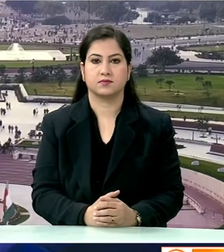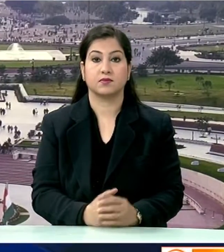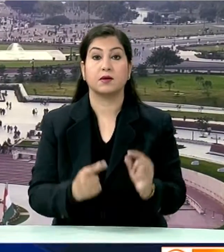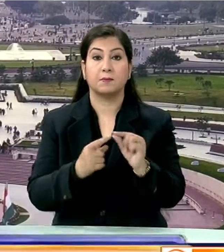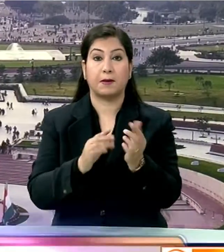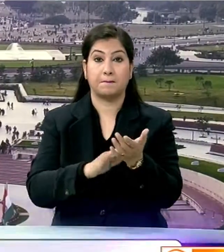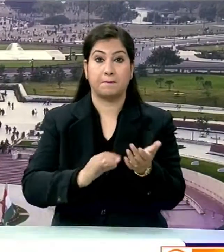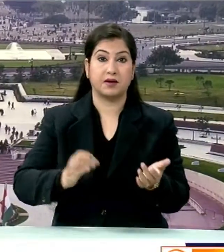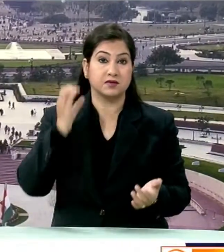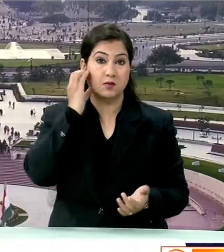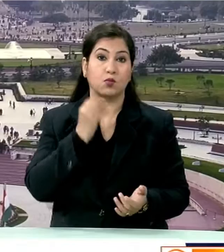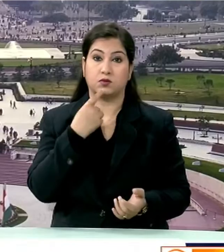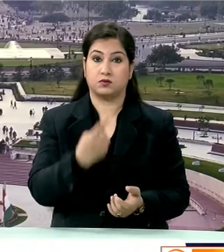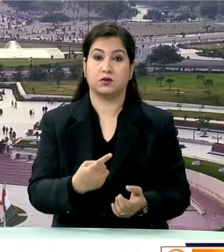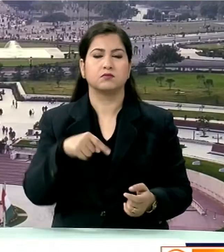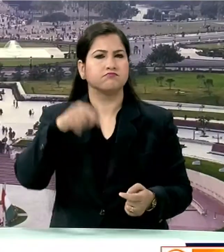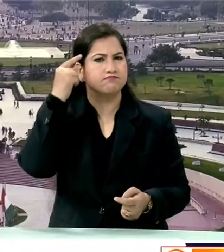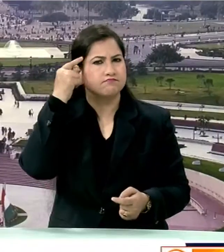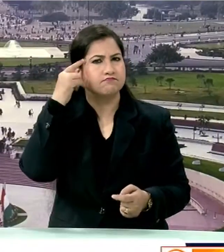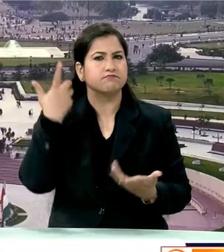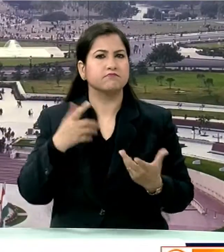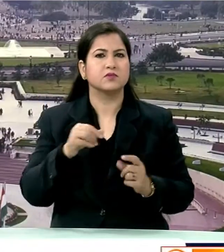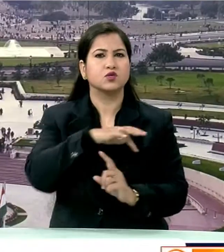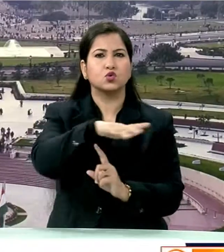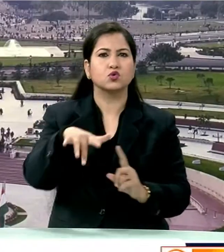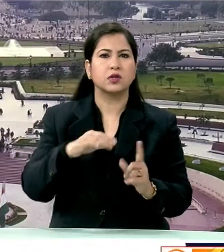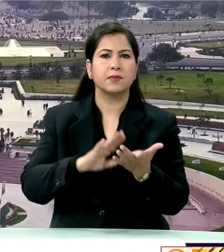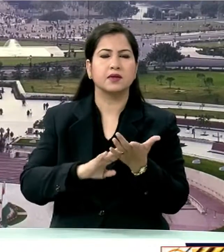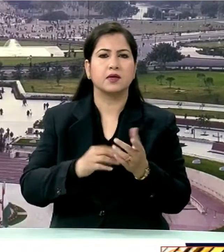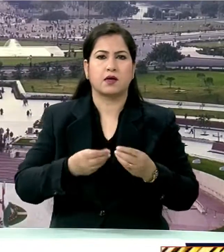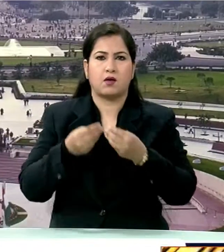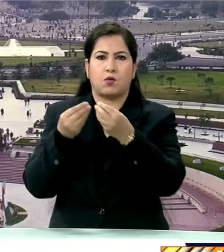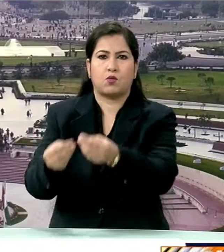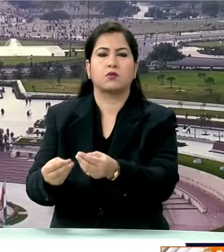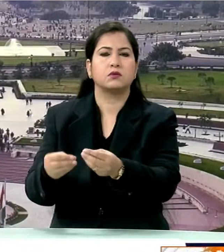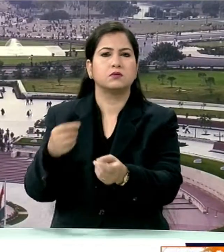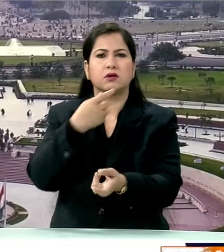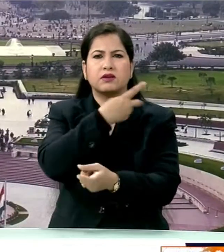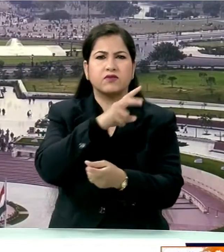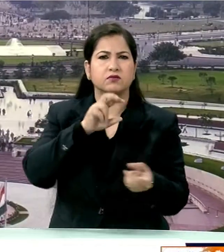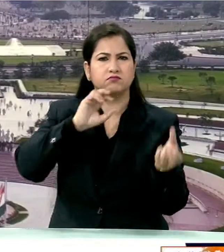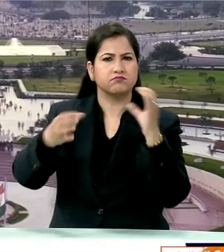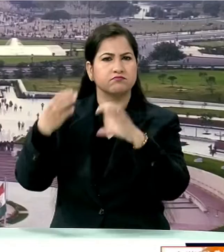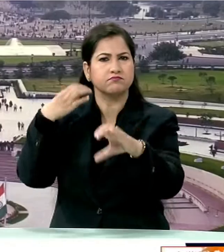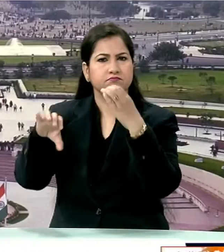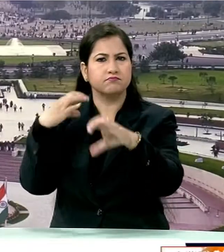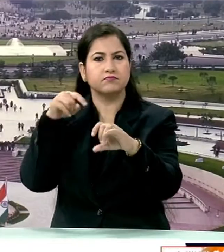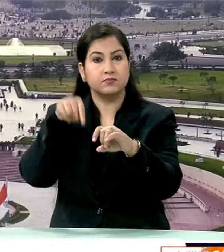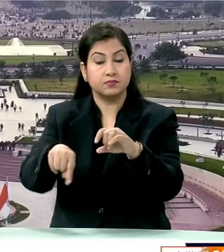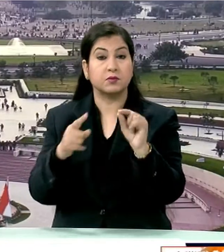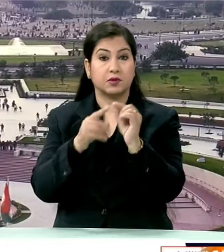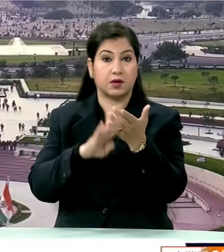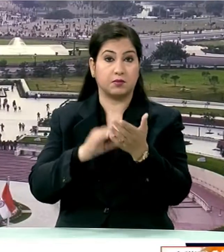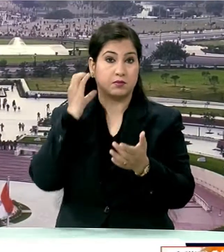Prime Minister Narendra Modi says he is thinking of giving up his social media accounts. Posting across different social media platforms,